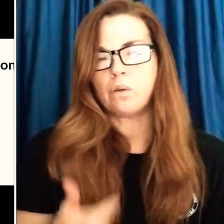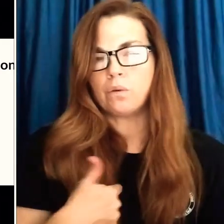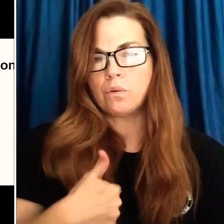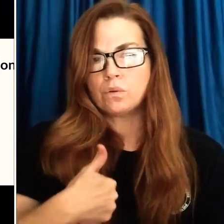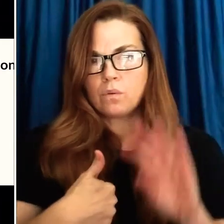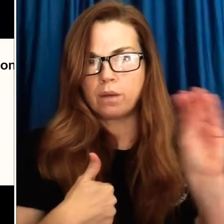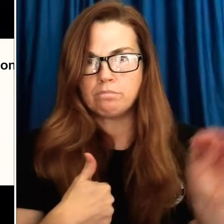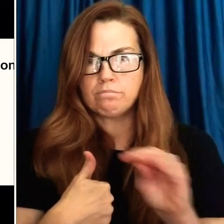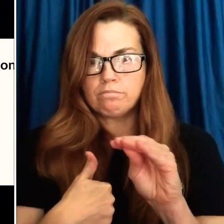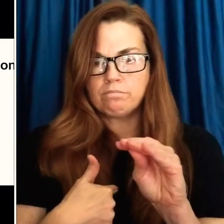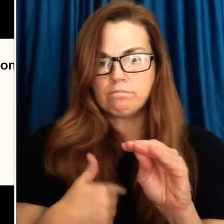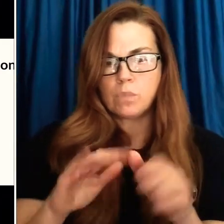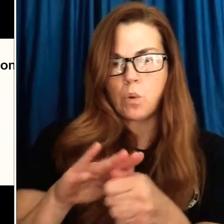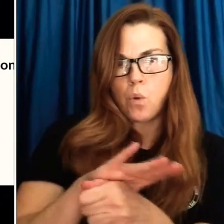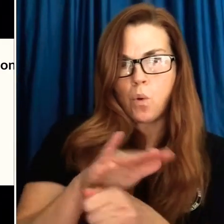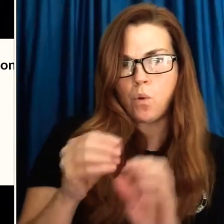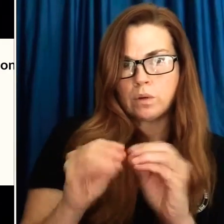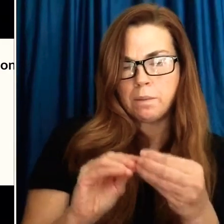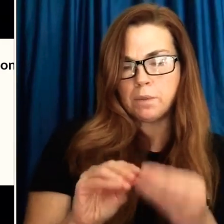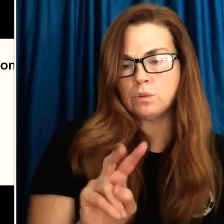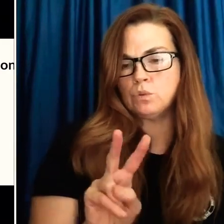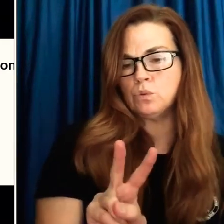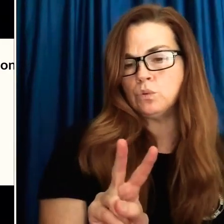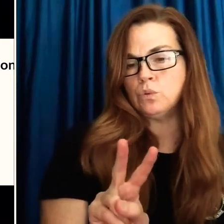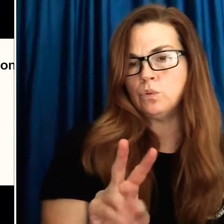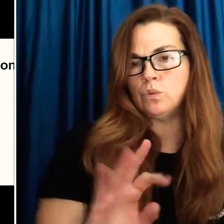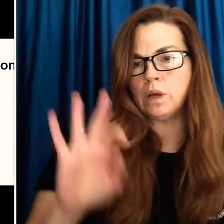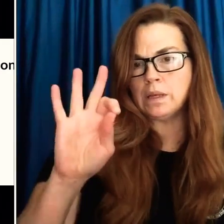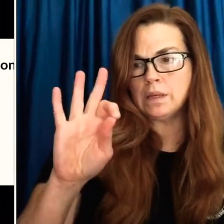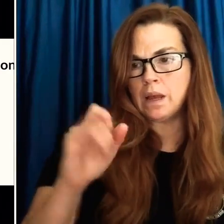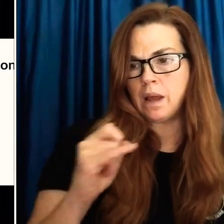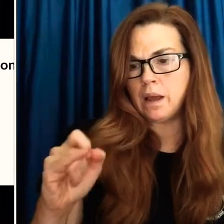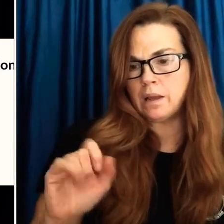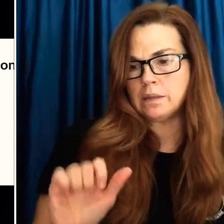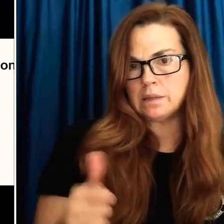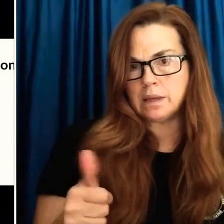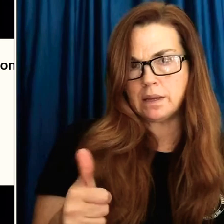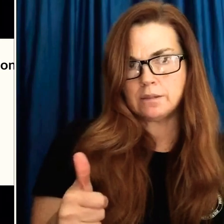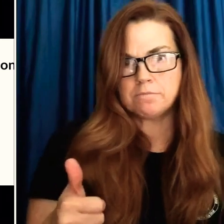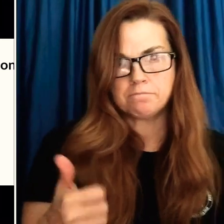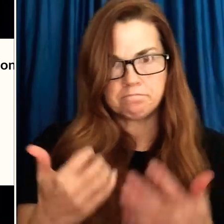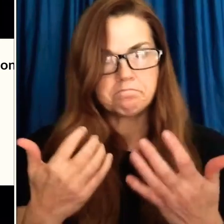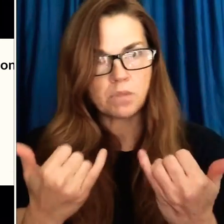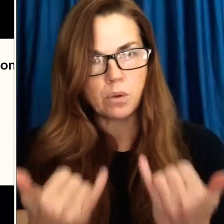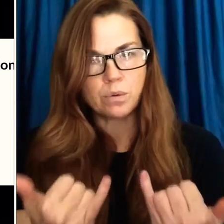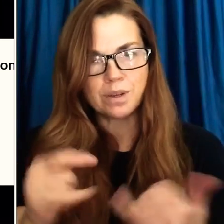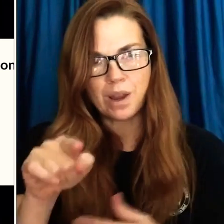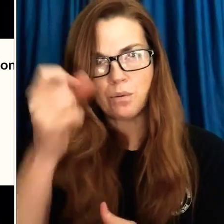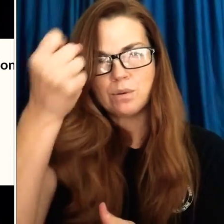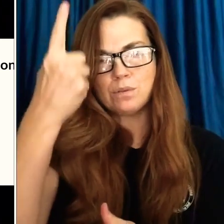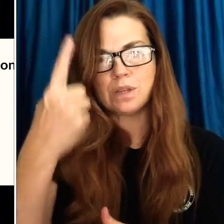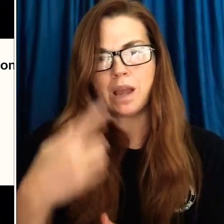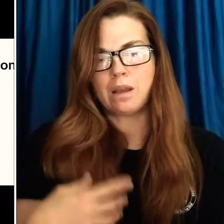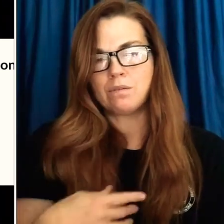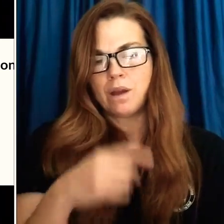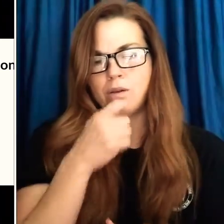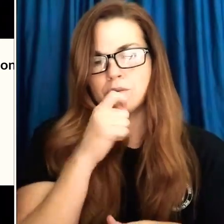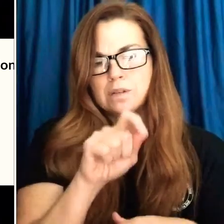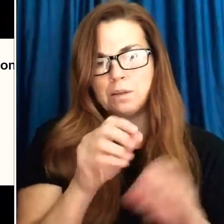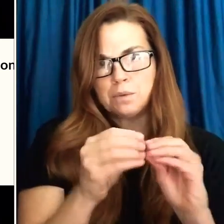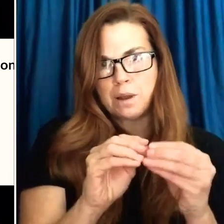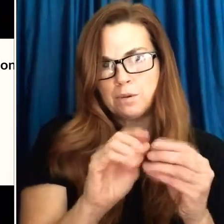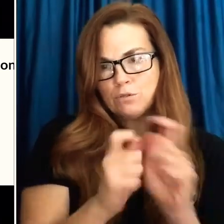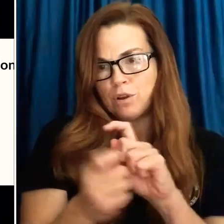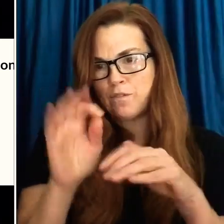my whole number in front of the fraction, and there's my final answer, 2 and 9/10. Okay, now that you have an understanding of how to